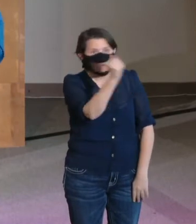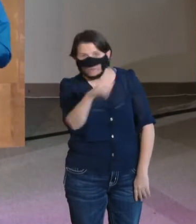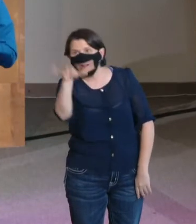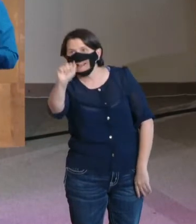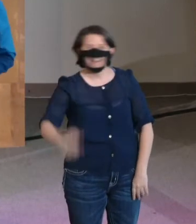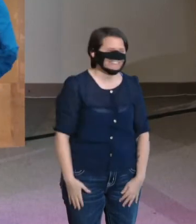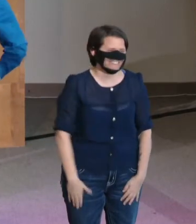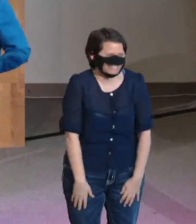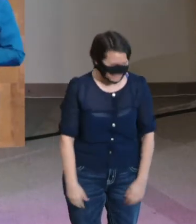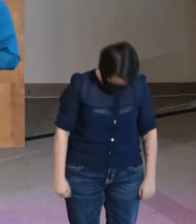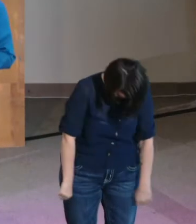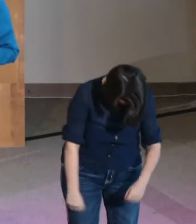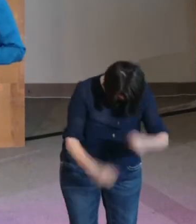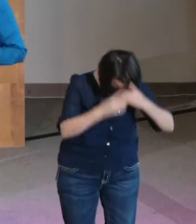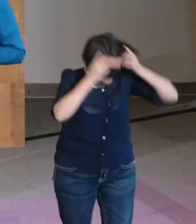oh.